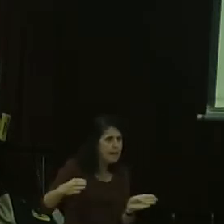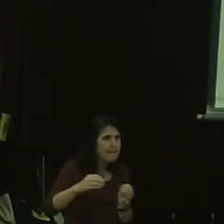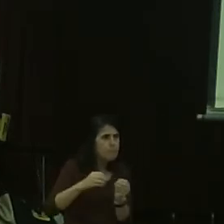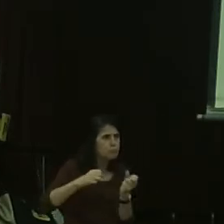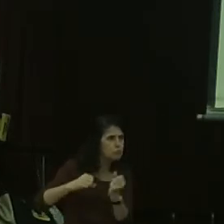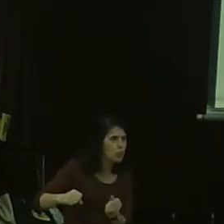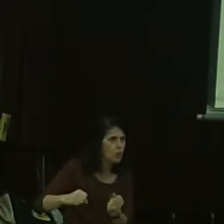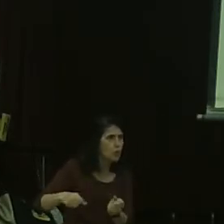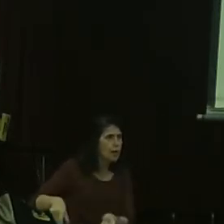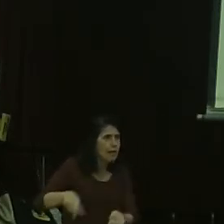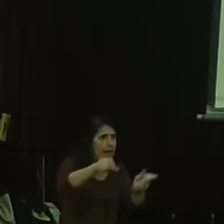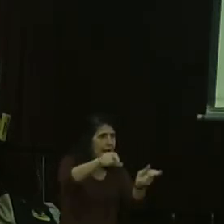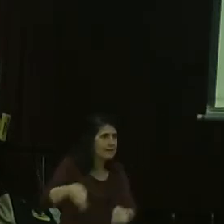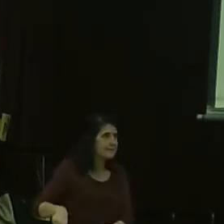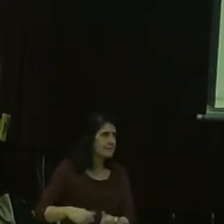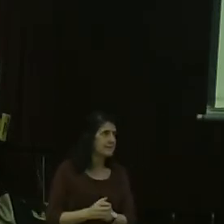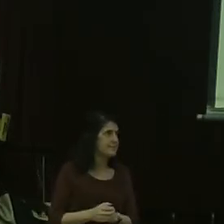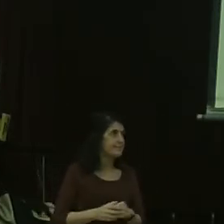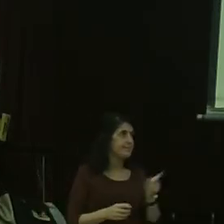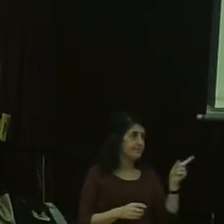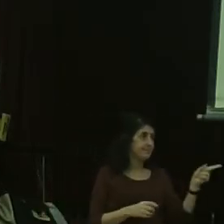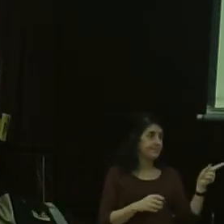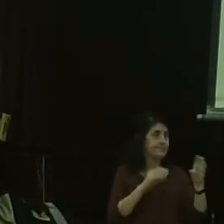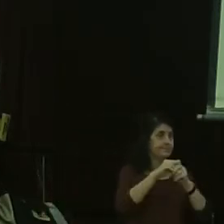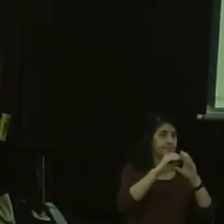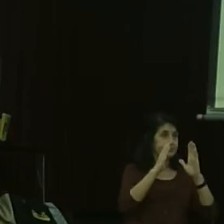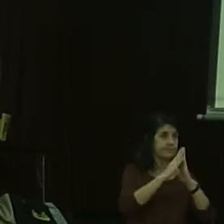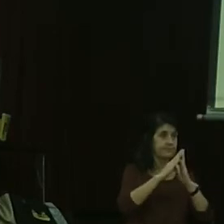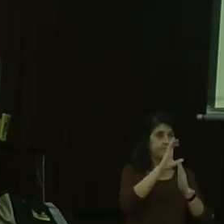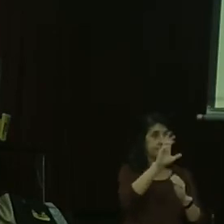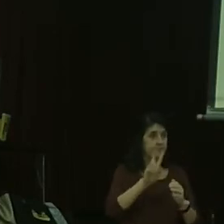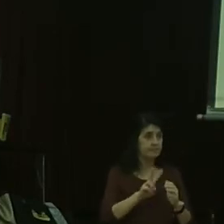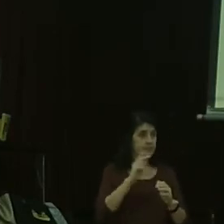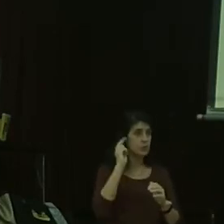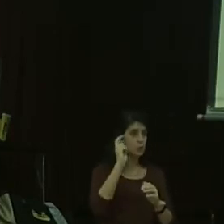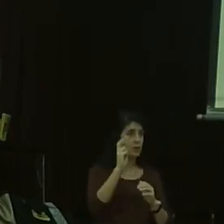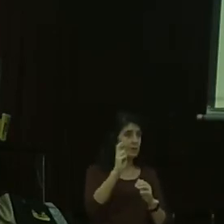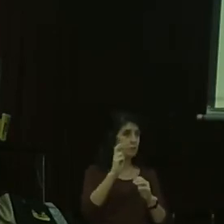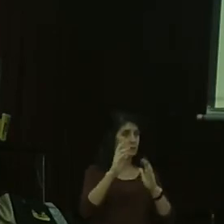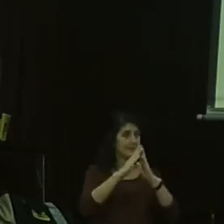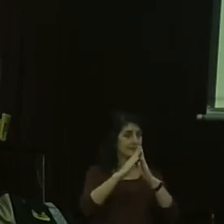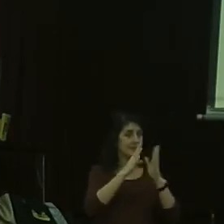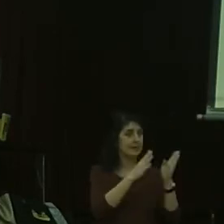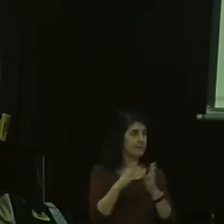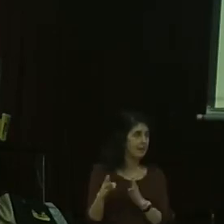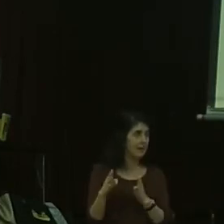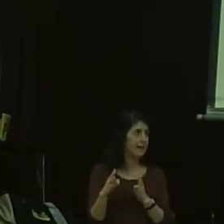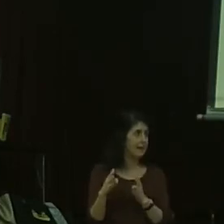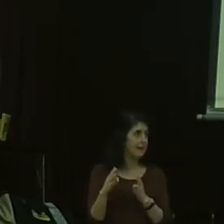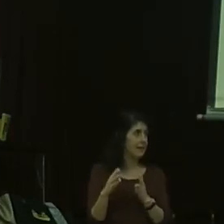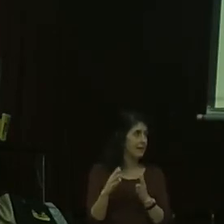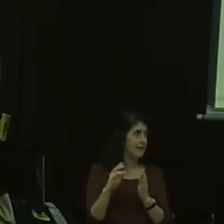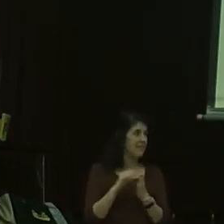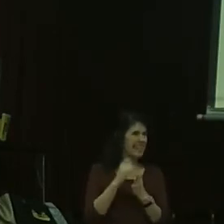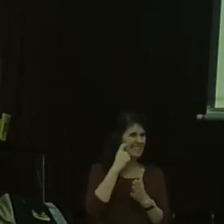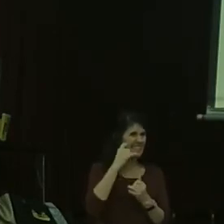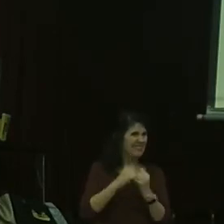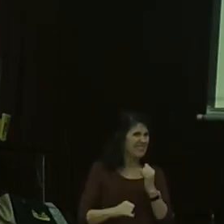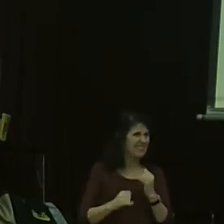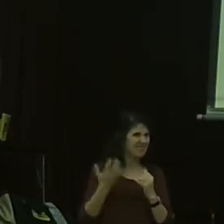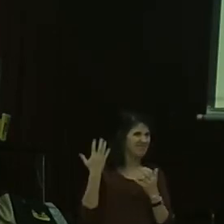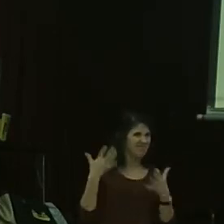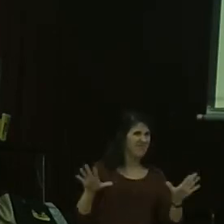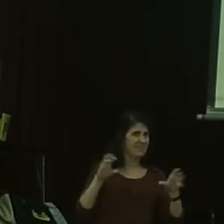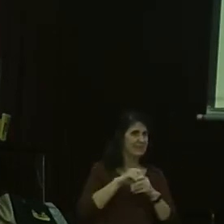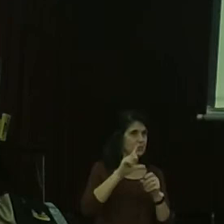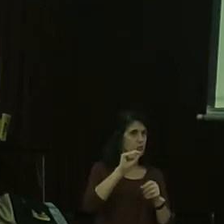So I'll answer the first part of that. In the city of Corvallis transportation system plan, which was just adopted in 2018, there